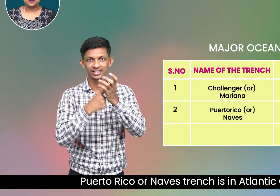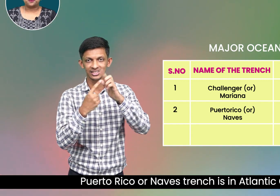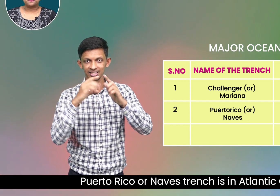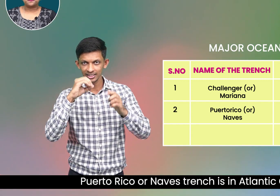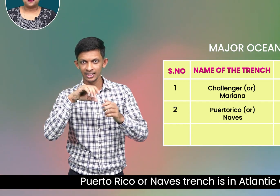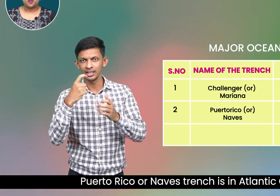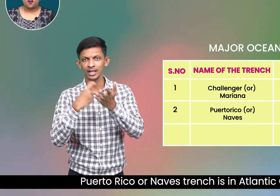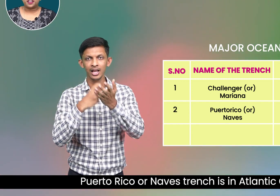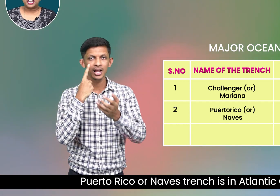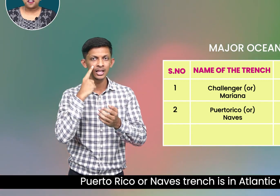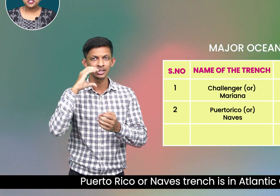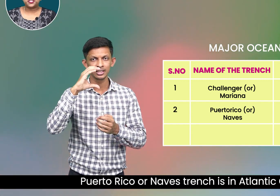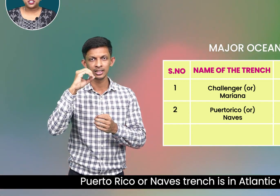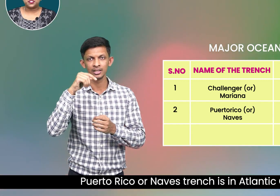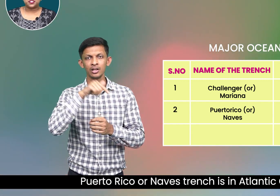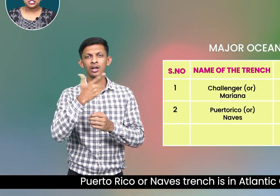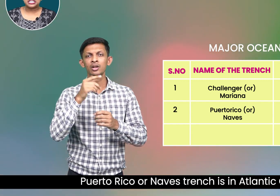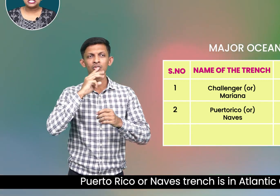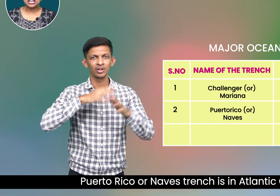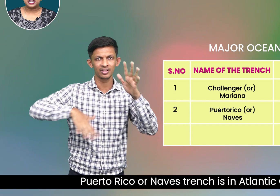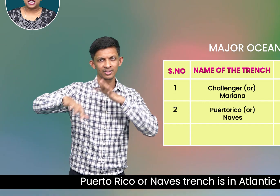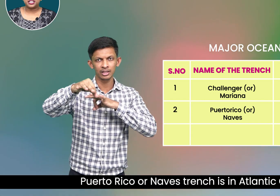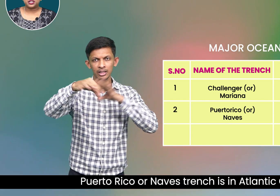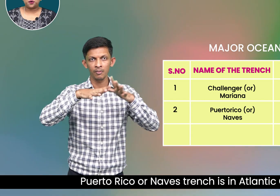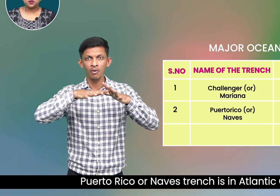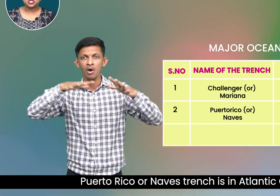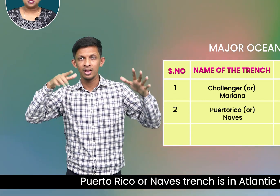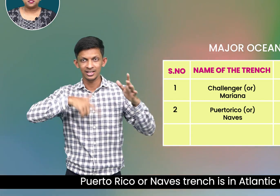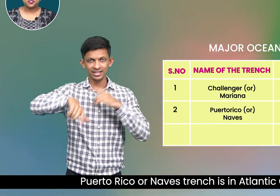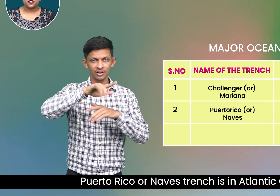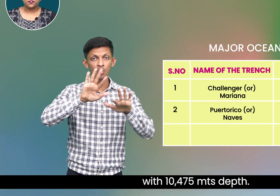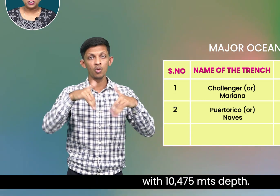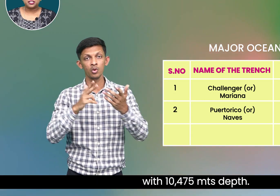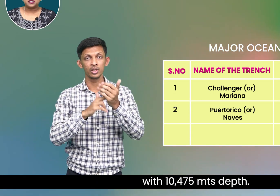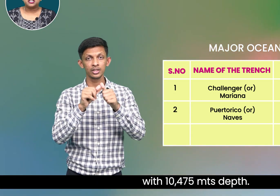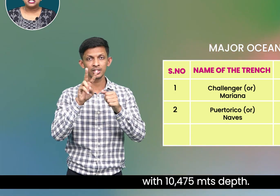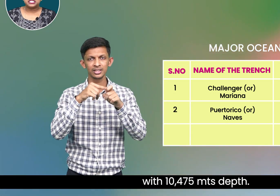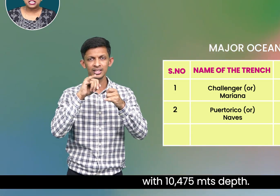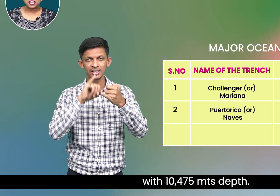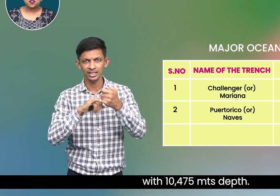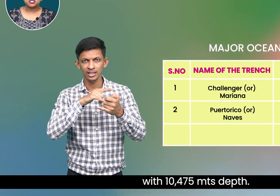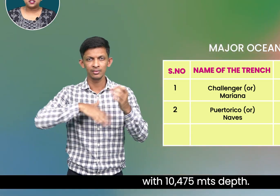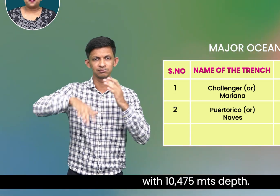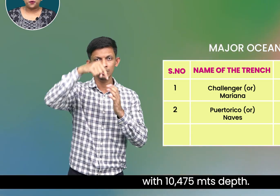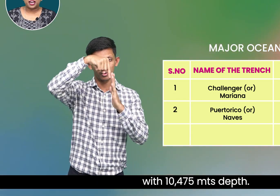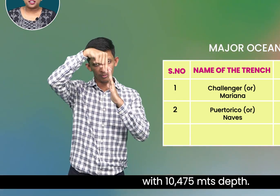Puerto Rico or Navis Trench is in Atlantic Ocean with